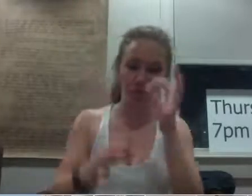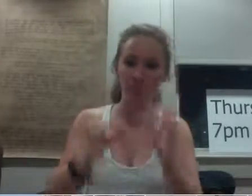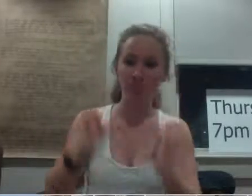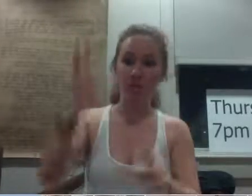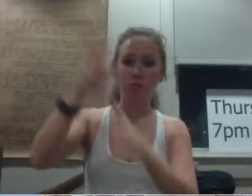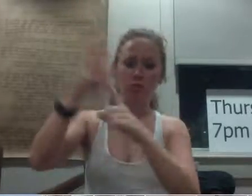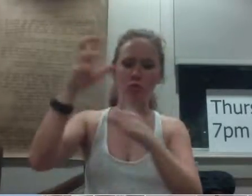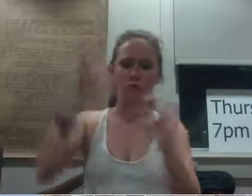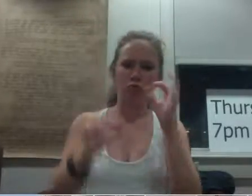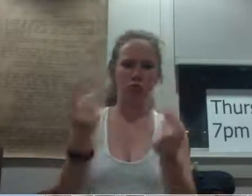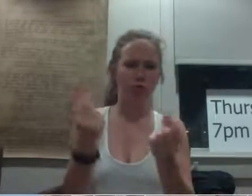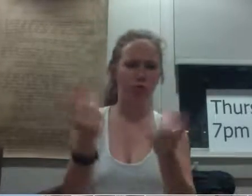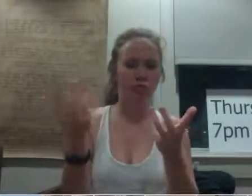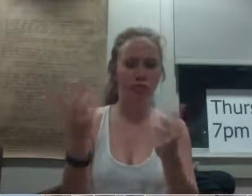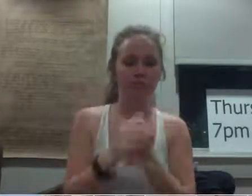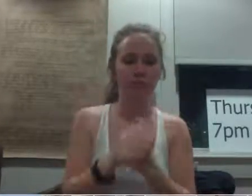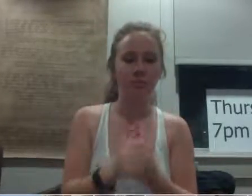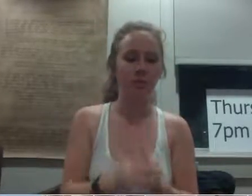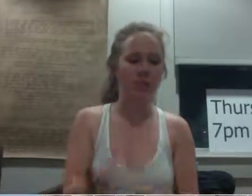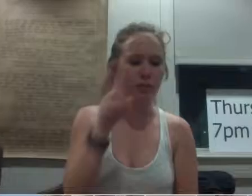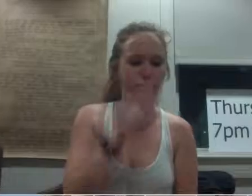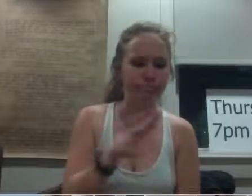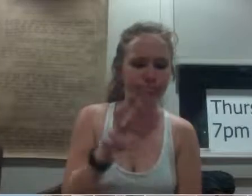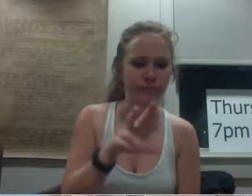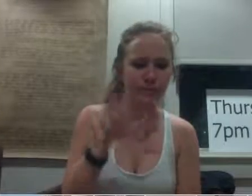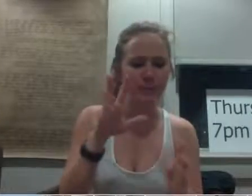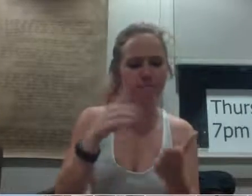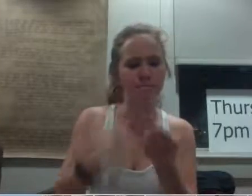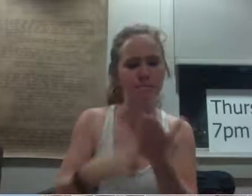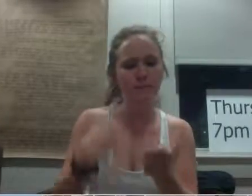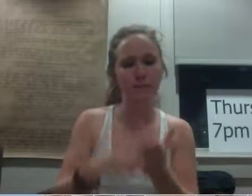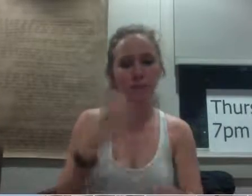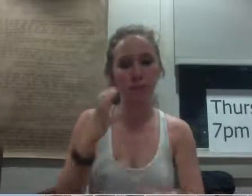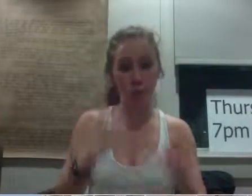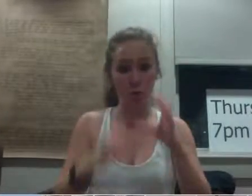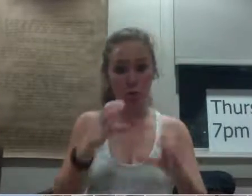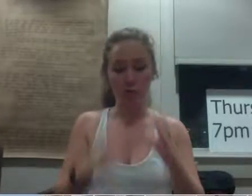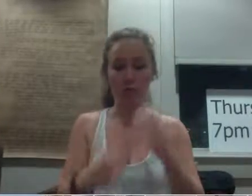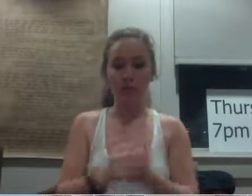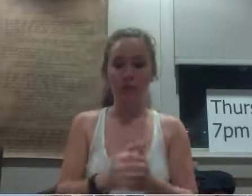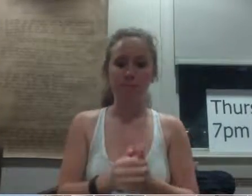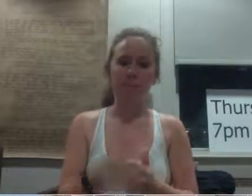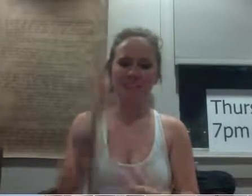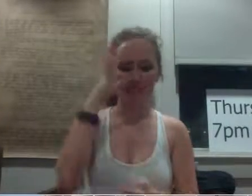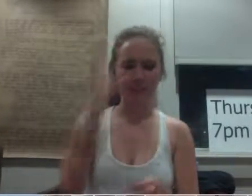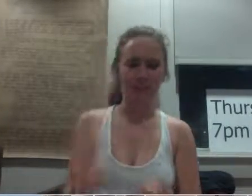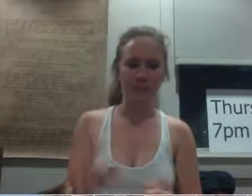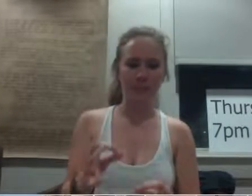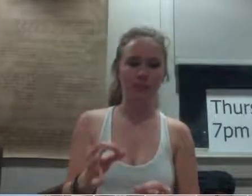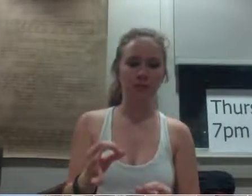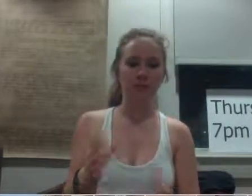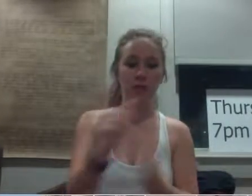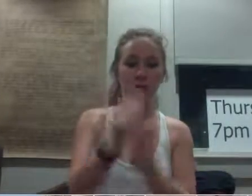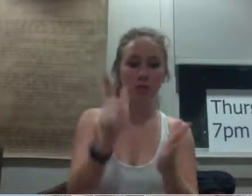The judicial, or it has the Supreme Court, and they rule over court cases and